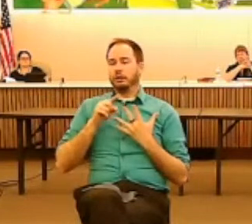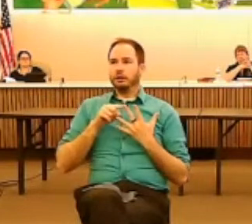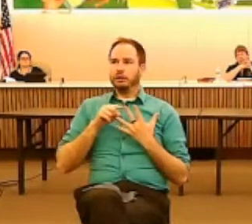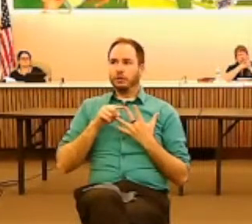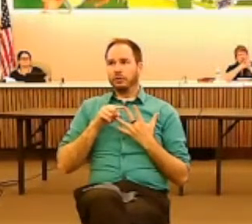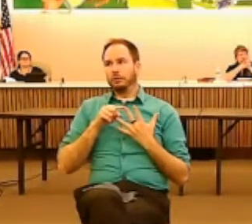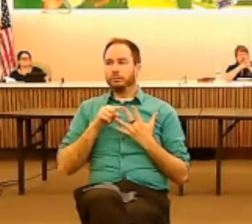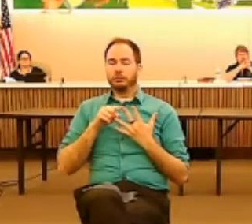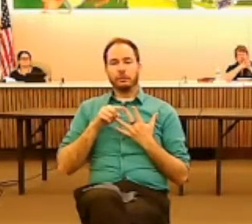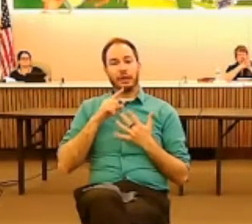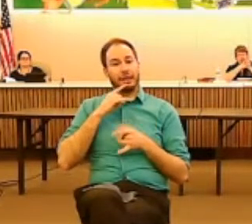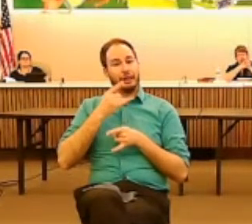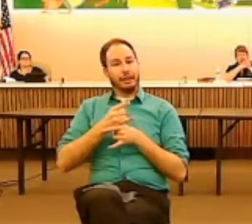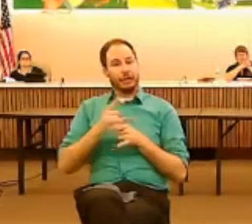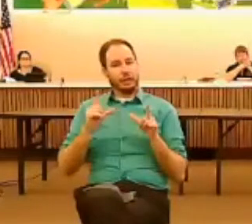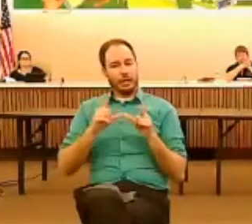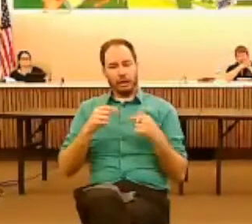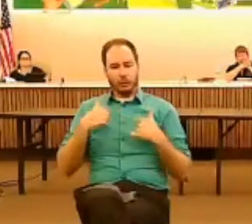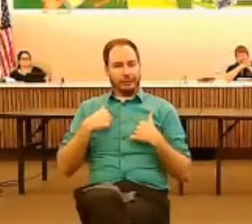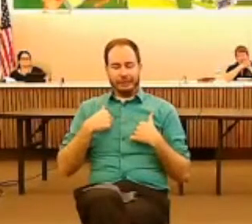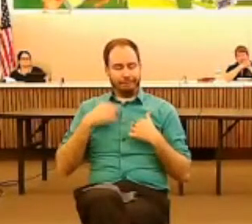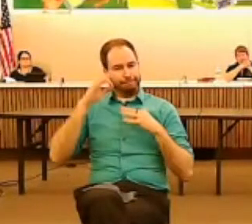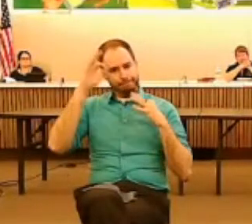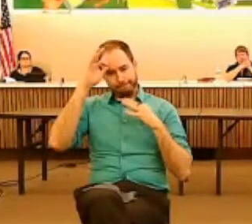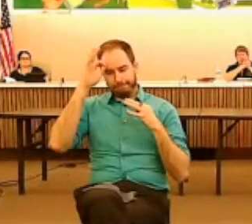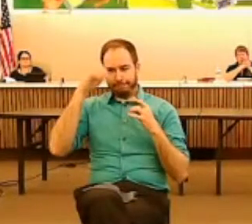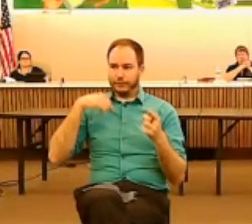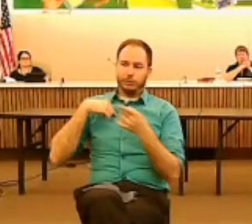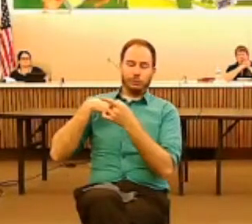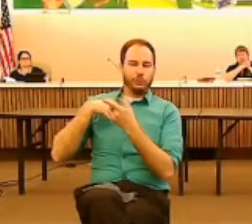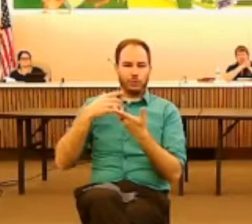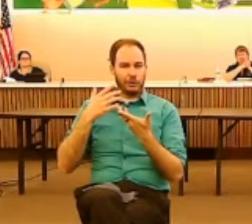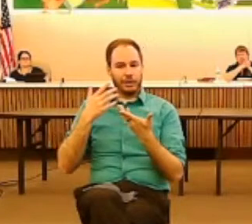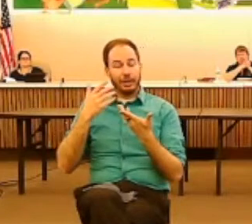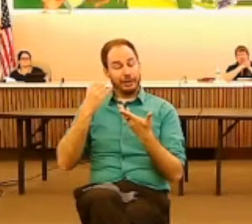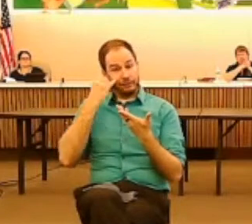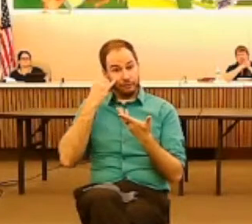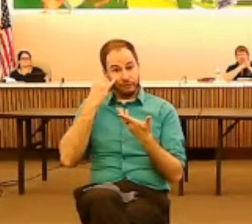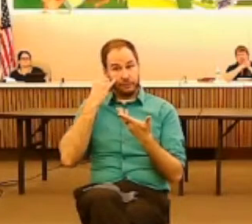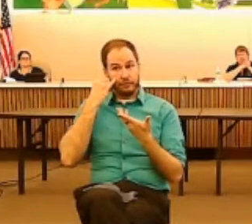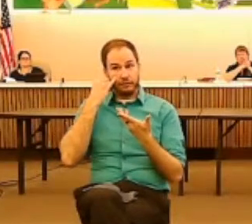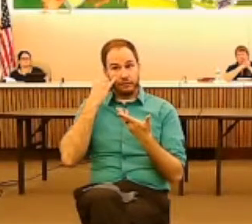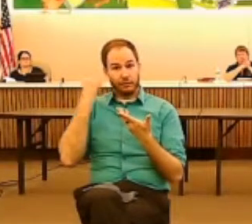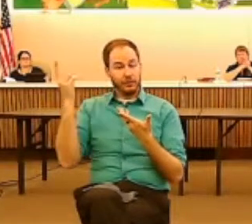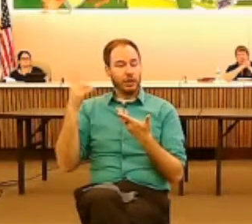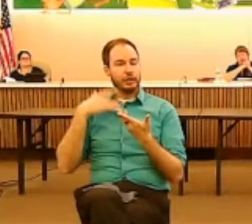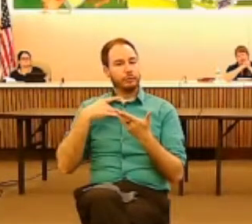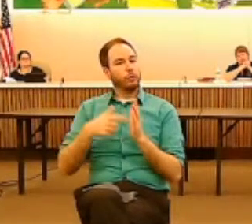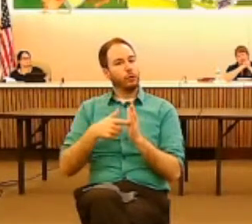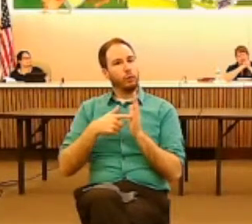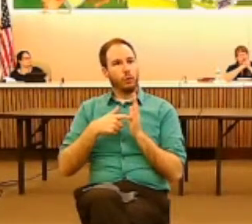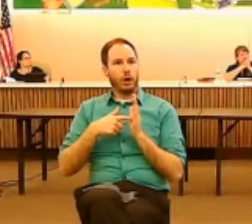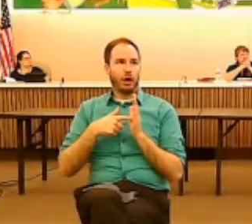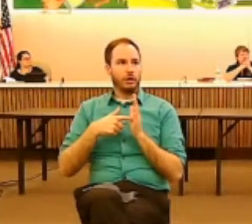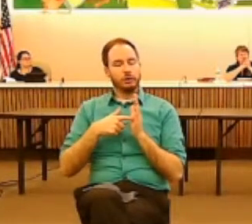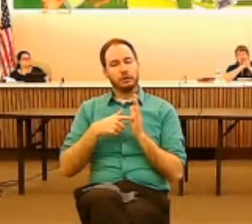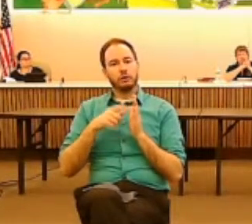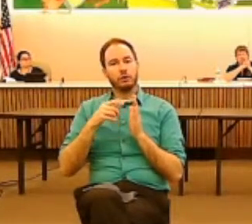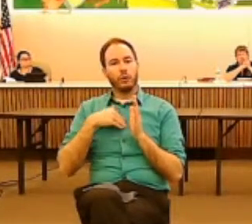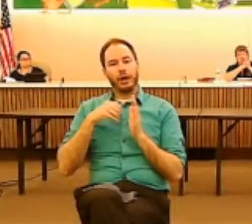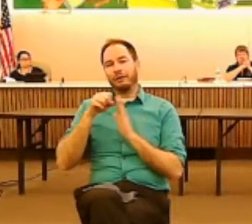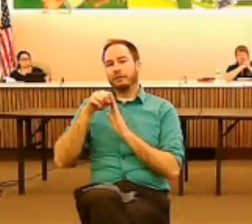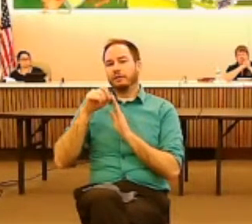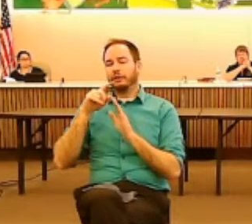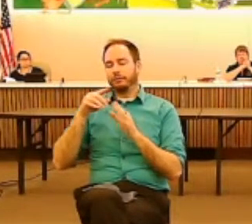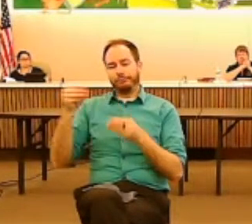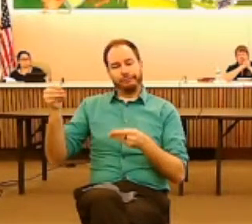So again, liquor license, we're not part of that, other Okay. than typically if they often require you to have a statement